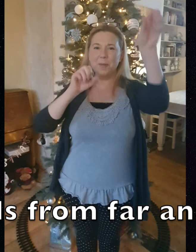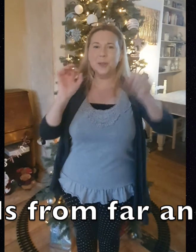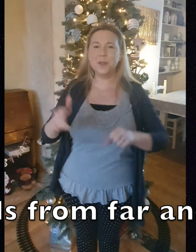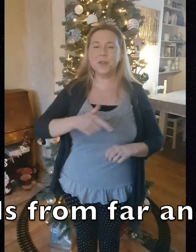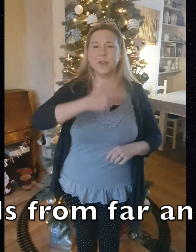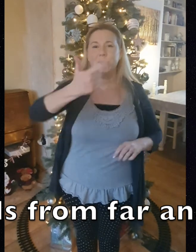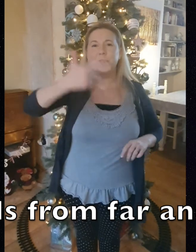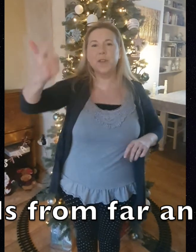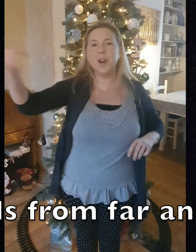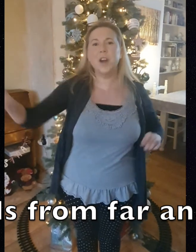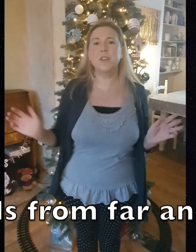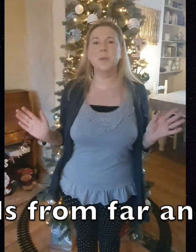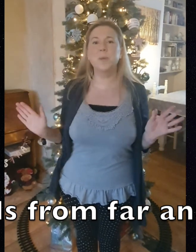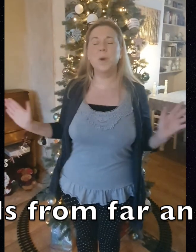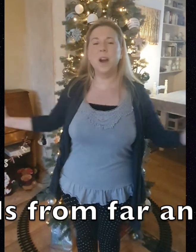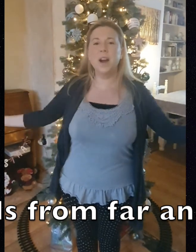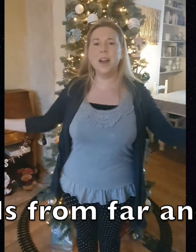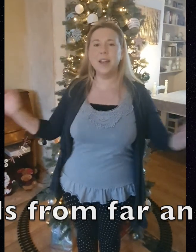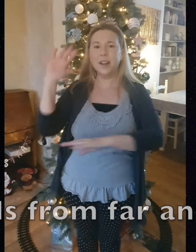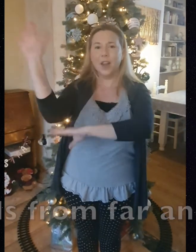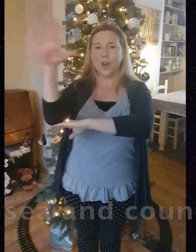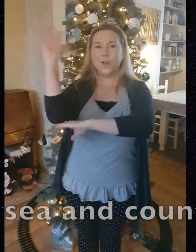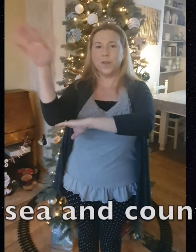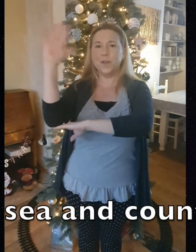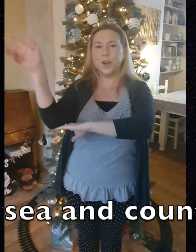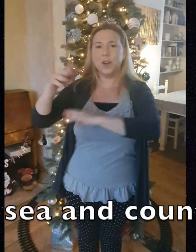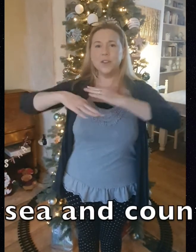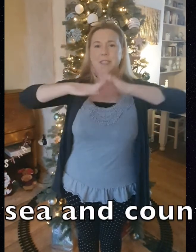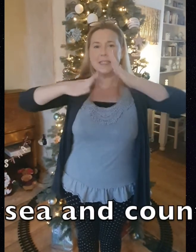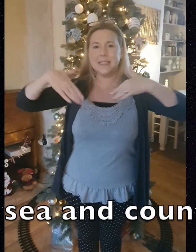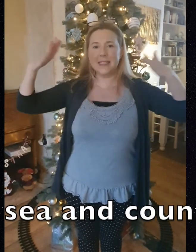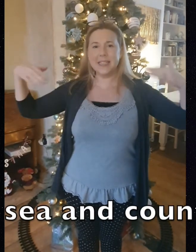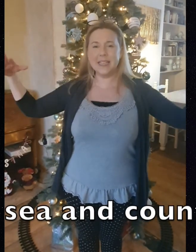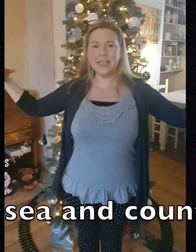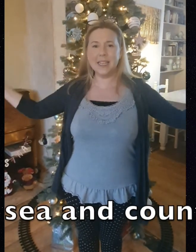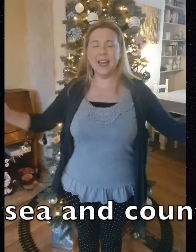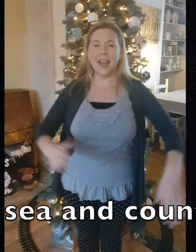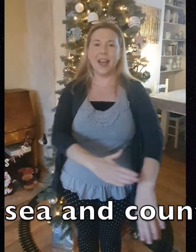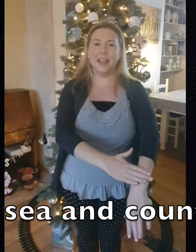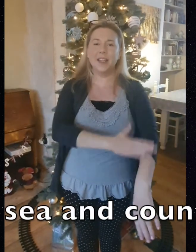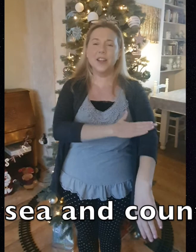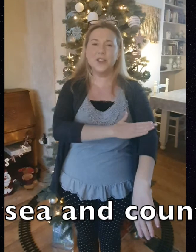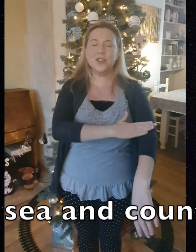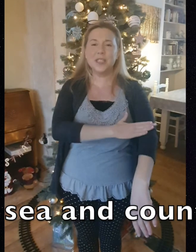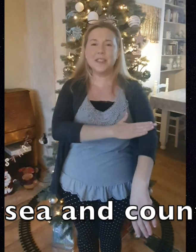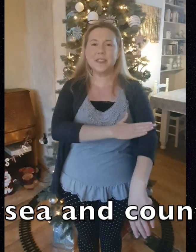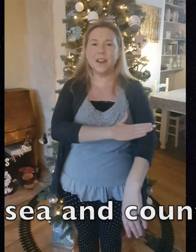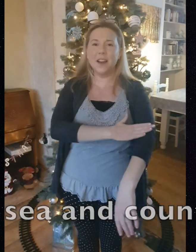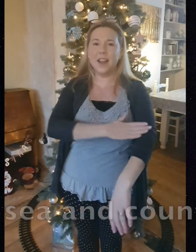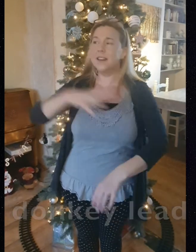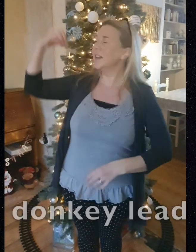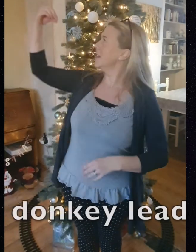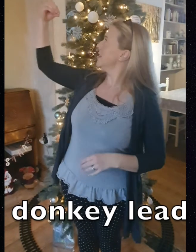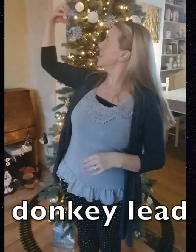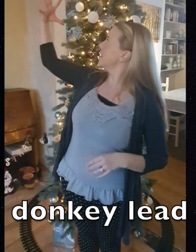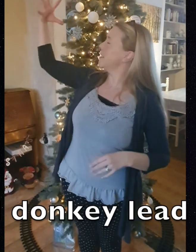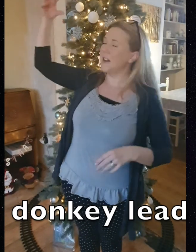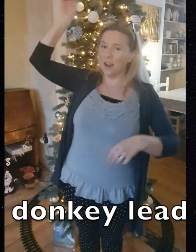Animals from far and wide, forest, sea and countryside, star